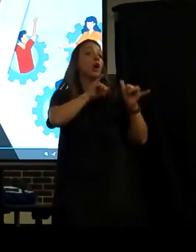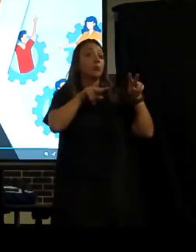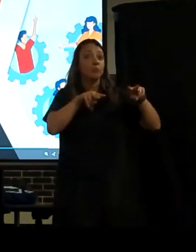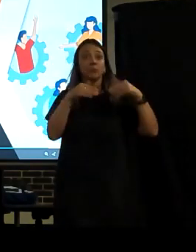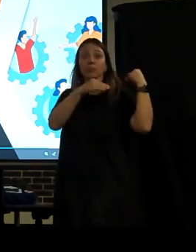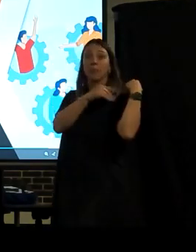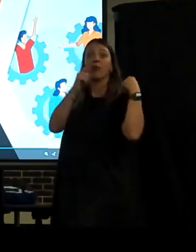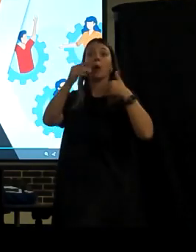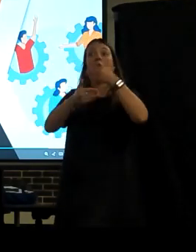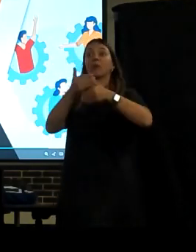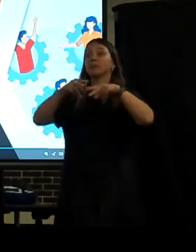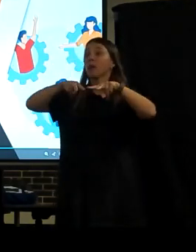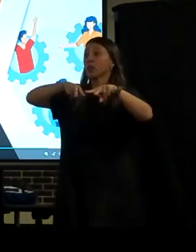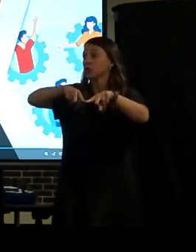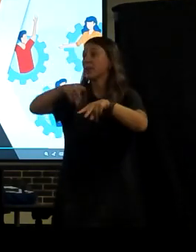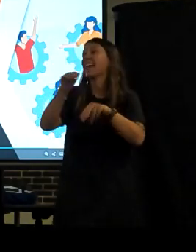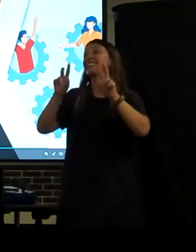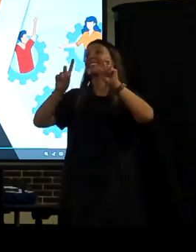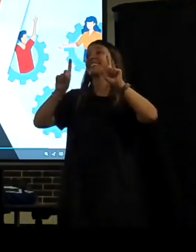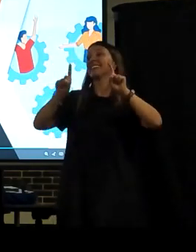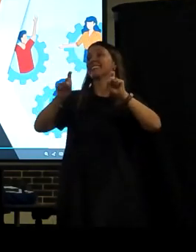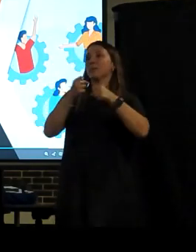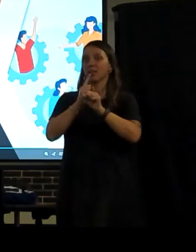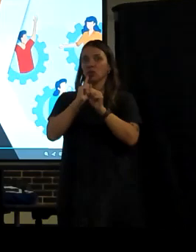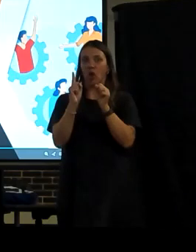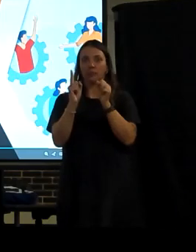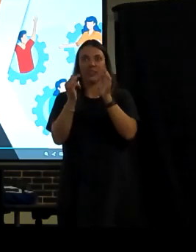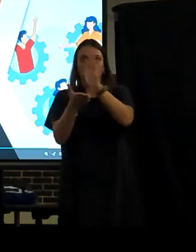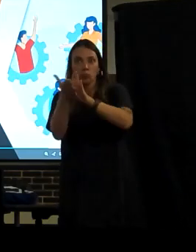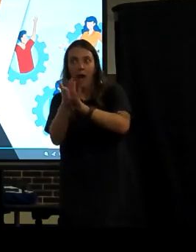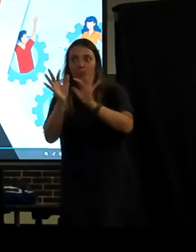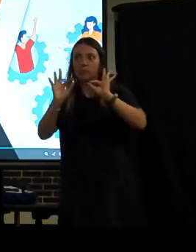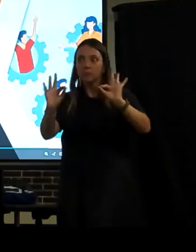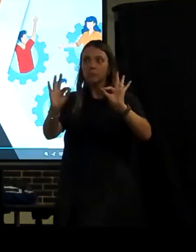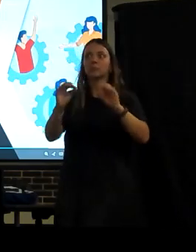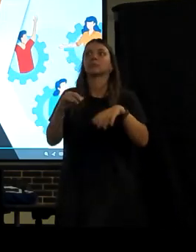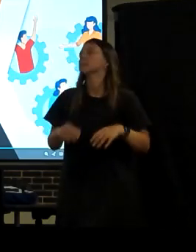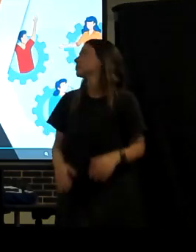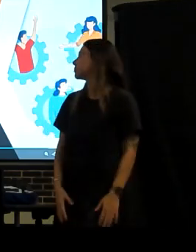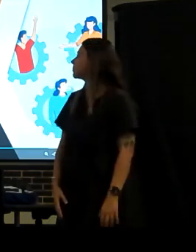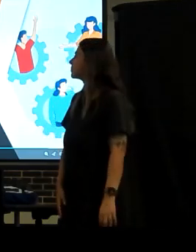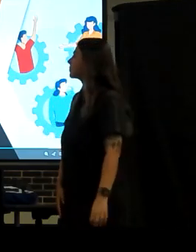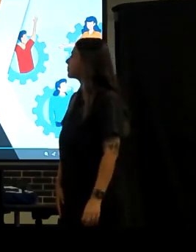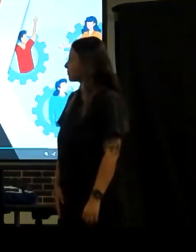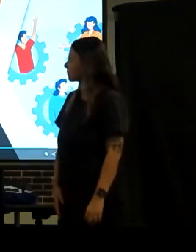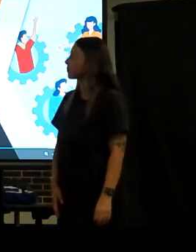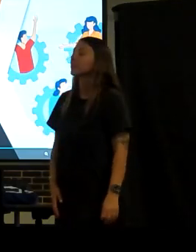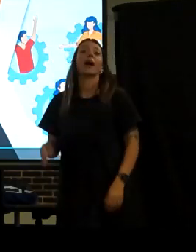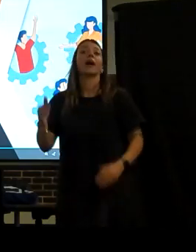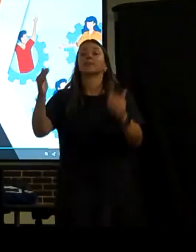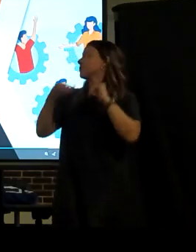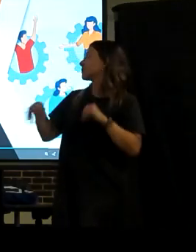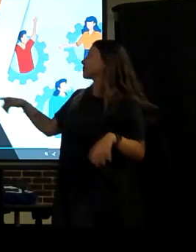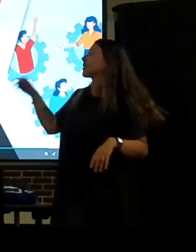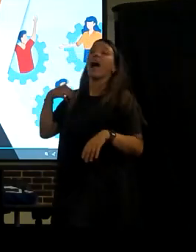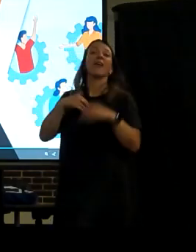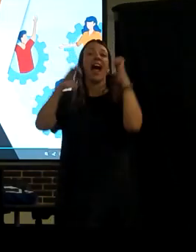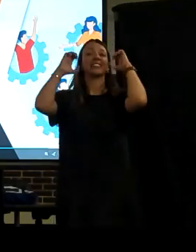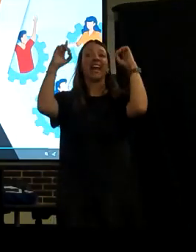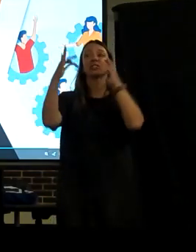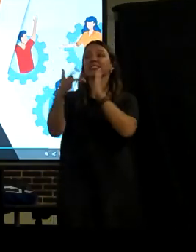to educate our children, and also monitoring progress, making sure that testing is running